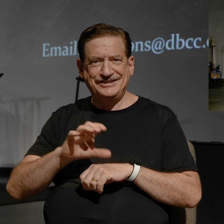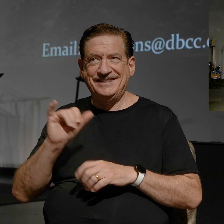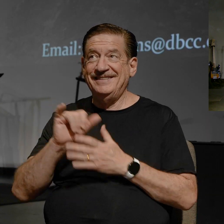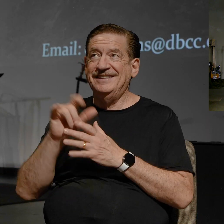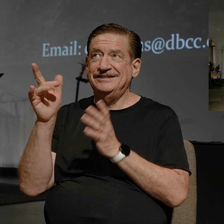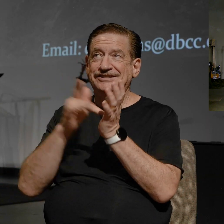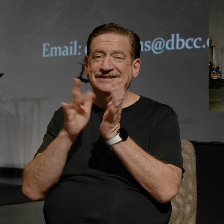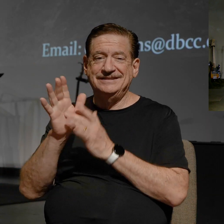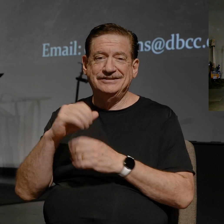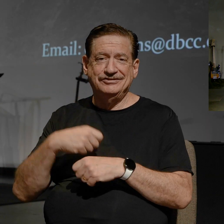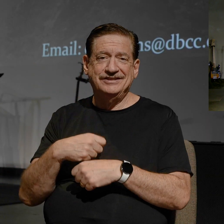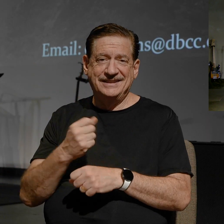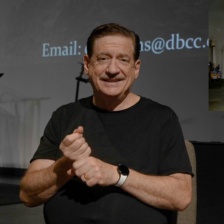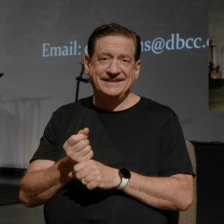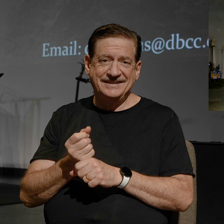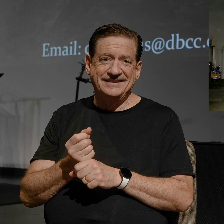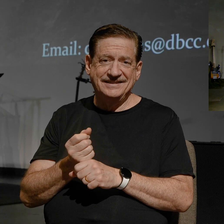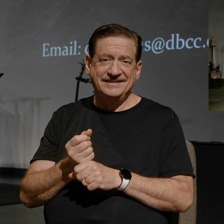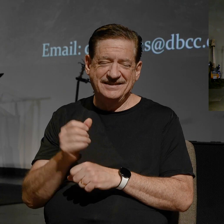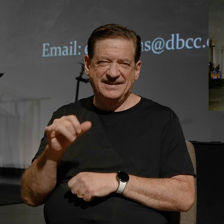created.